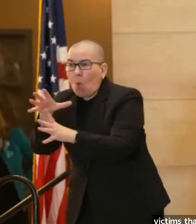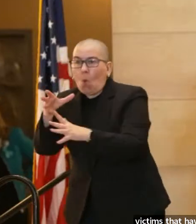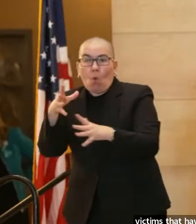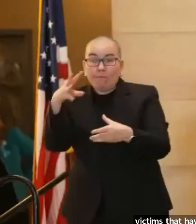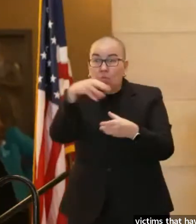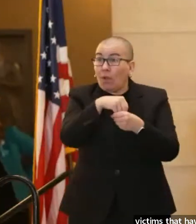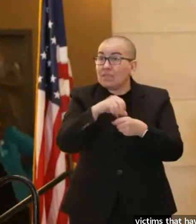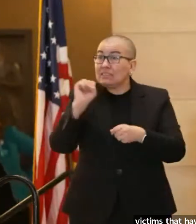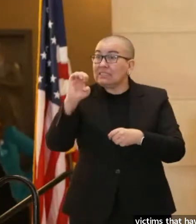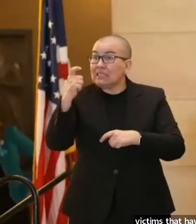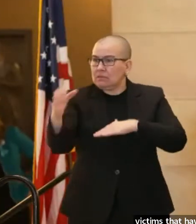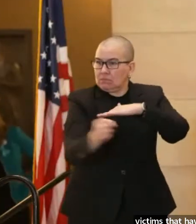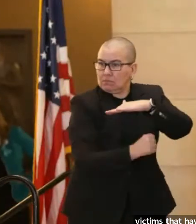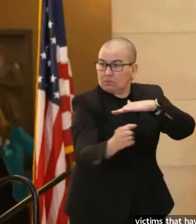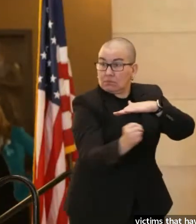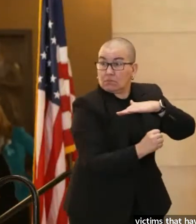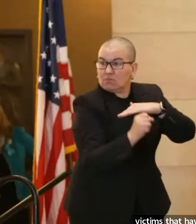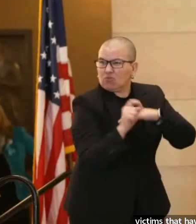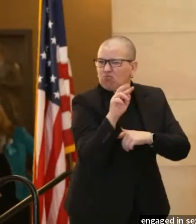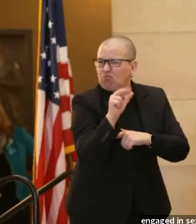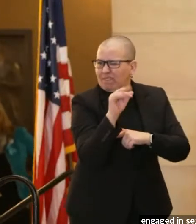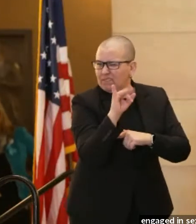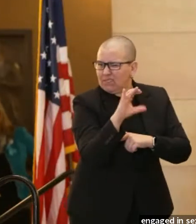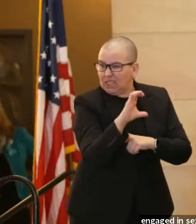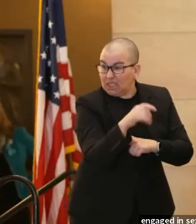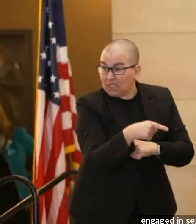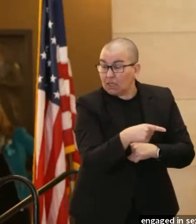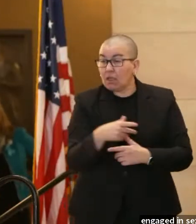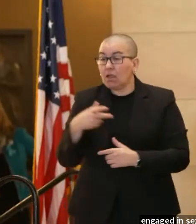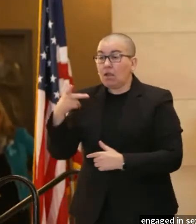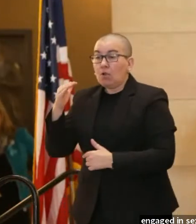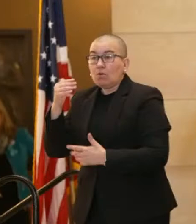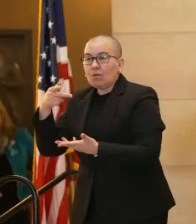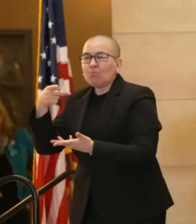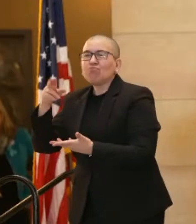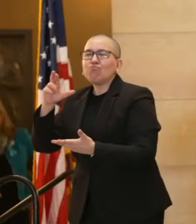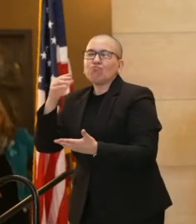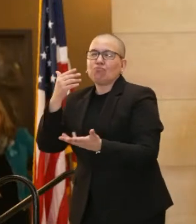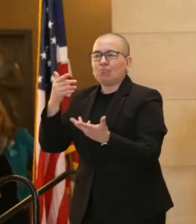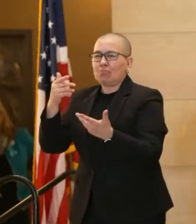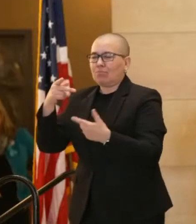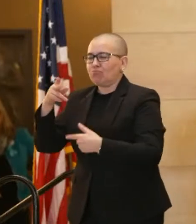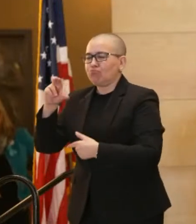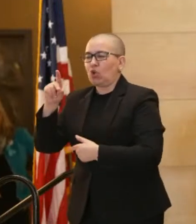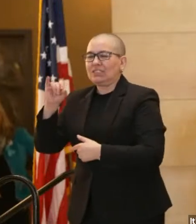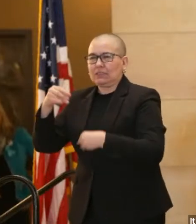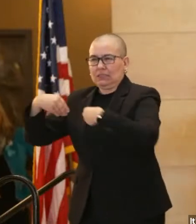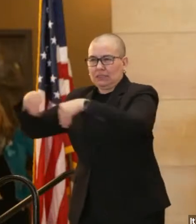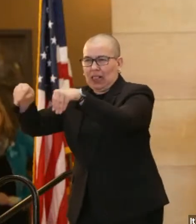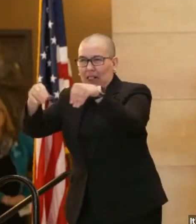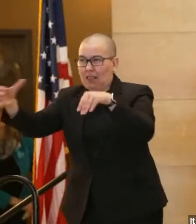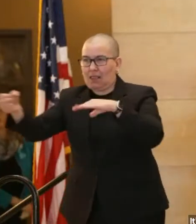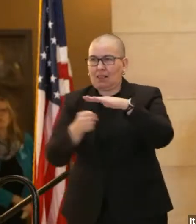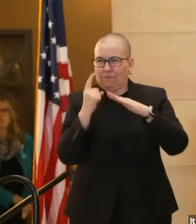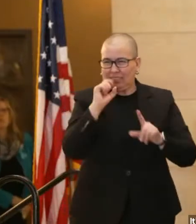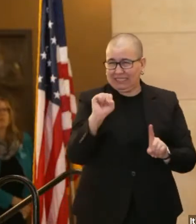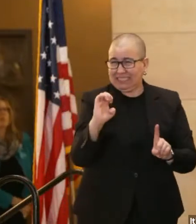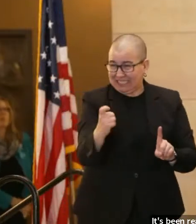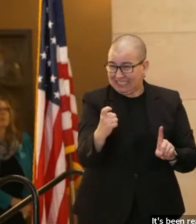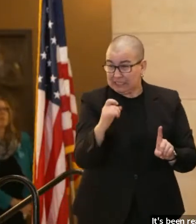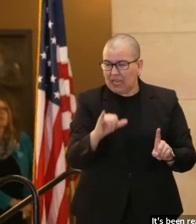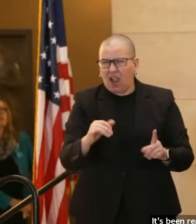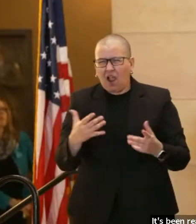prostitution or sex trafficking. It's been really frustrating historically that no state or federal